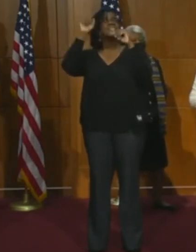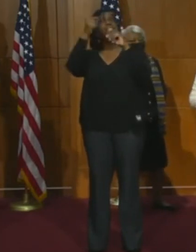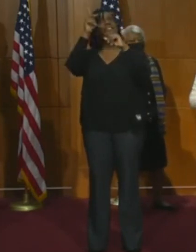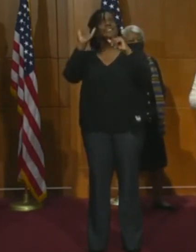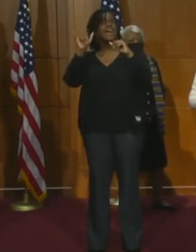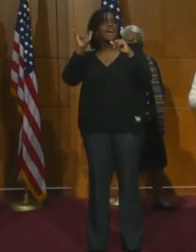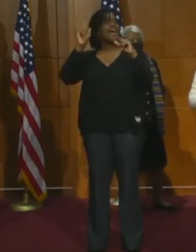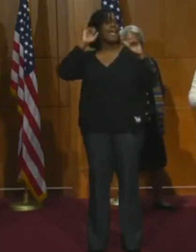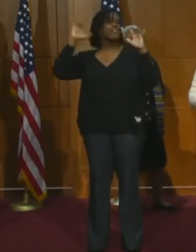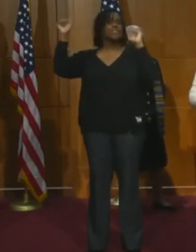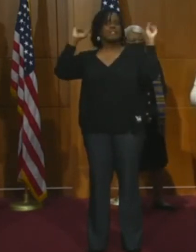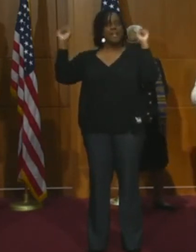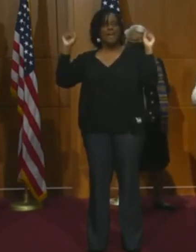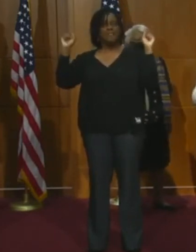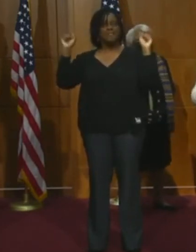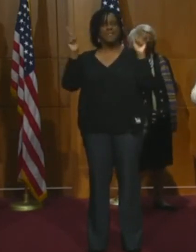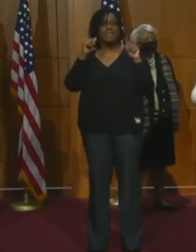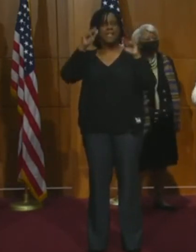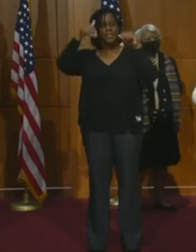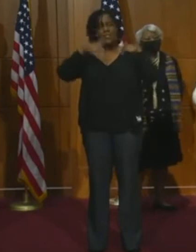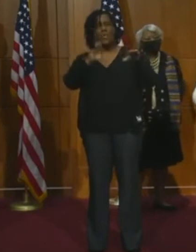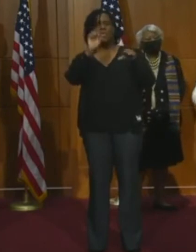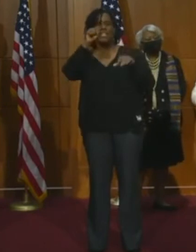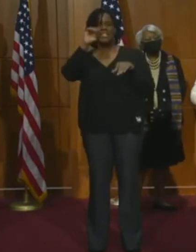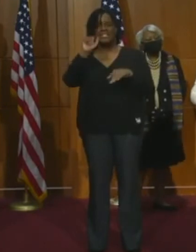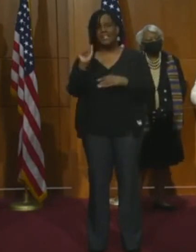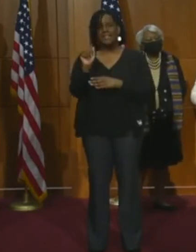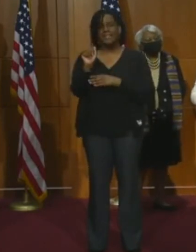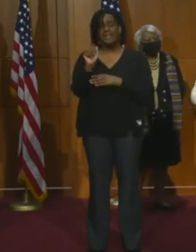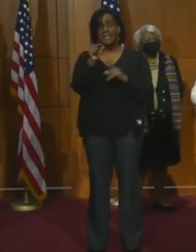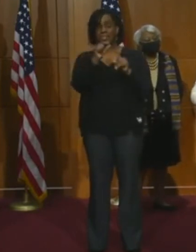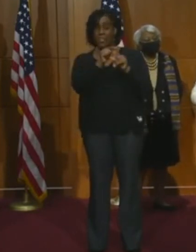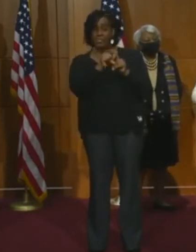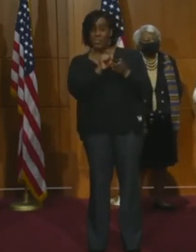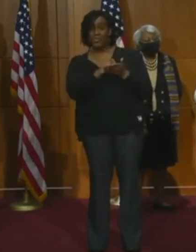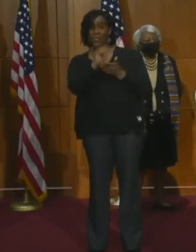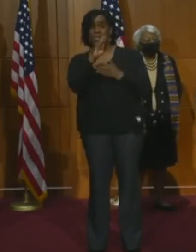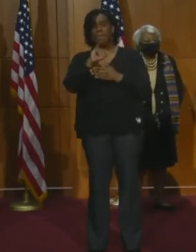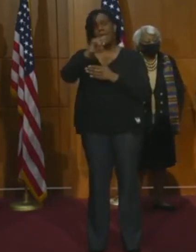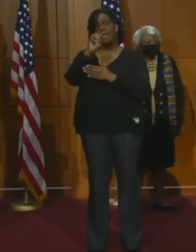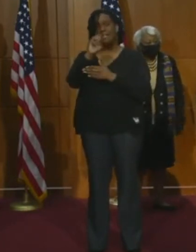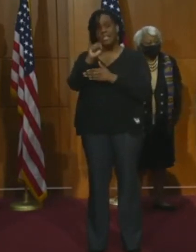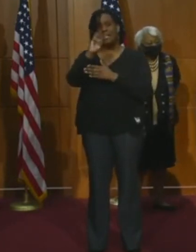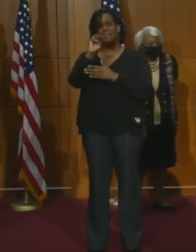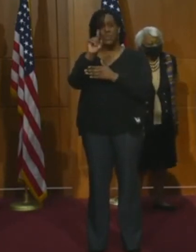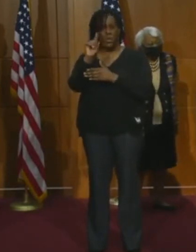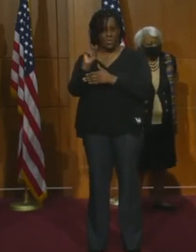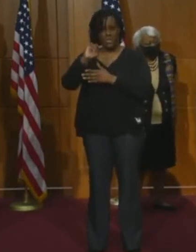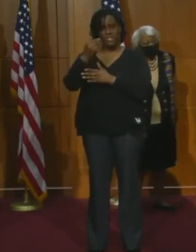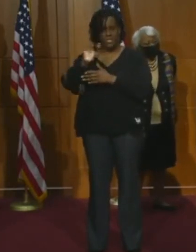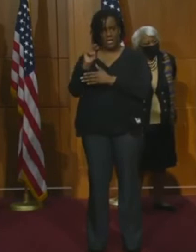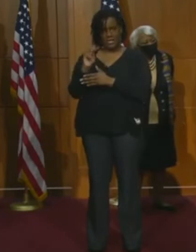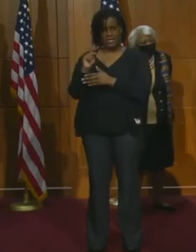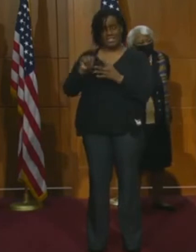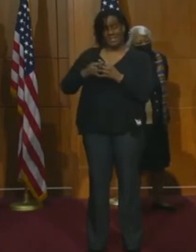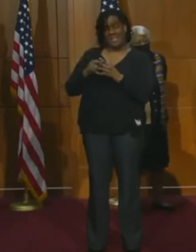resound loud as the rolling sea. Those words were written by James Weldon Johnson at the beginning of the